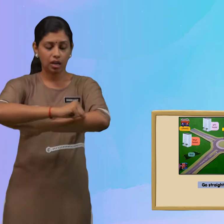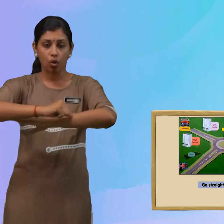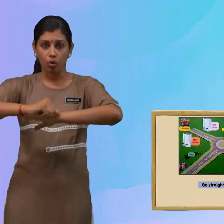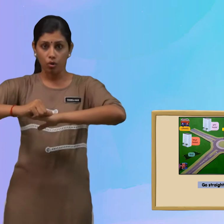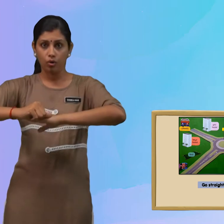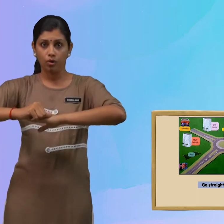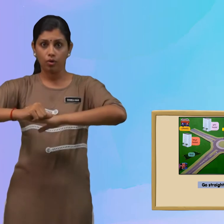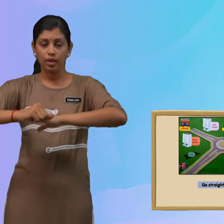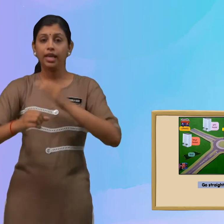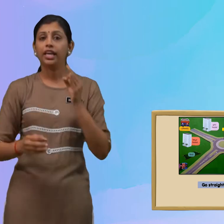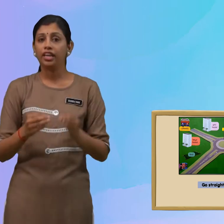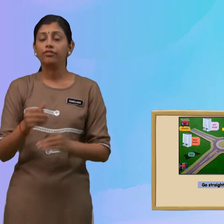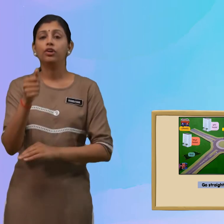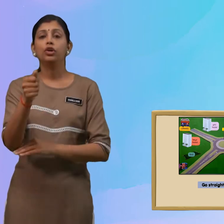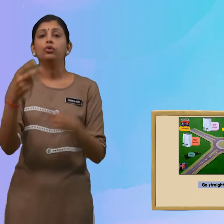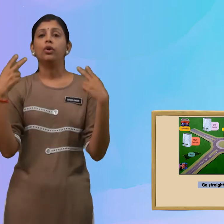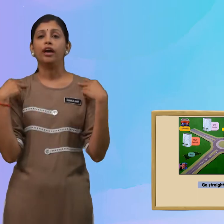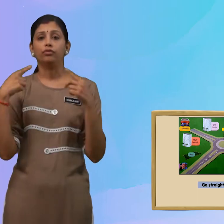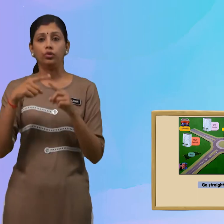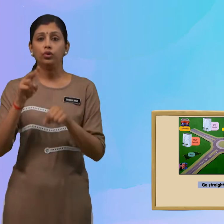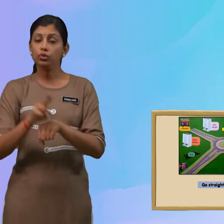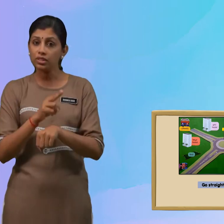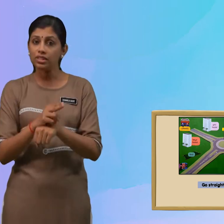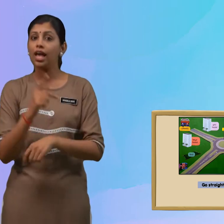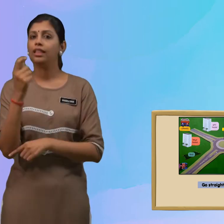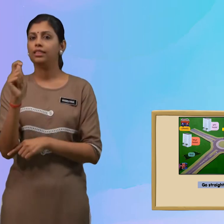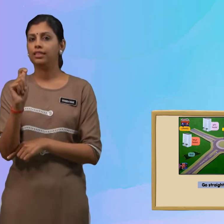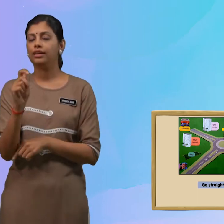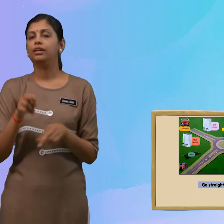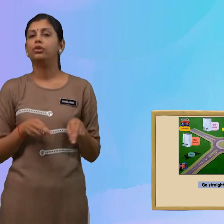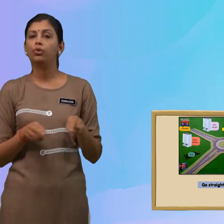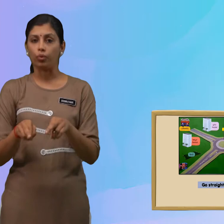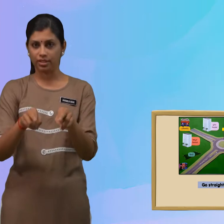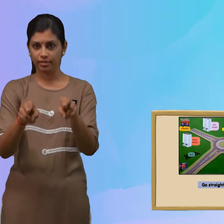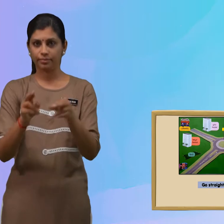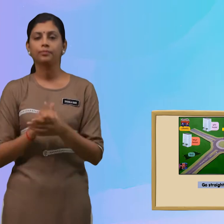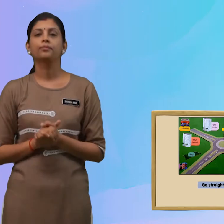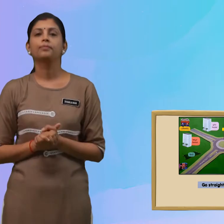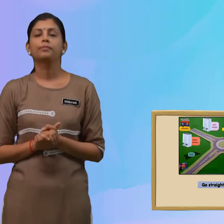along if you have to use the road.